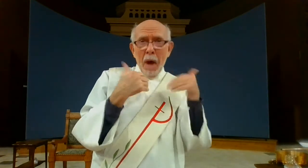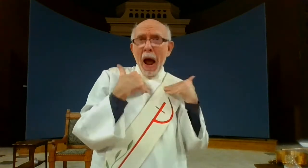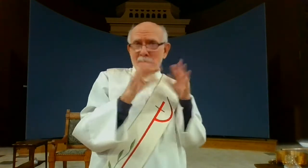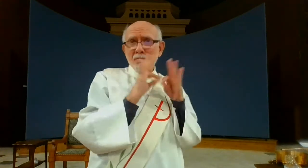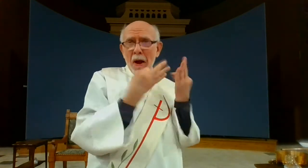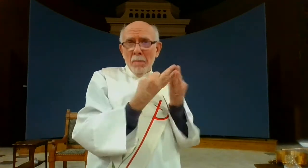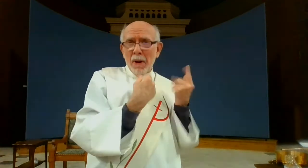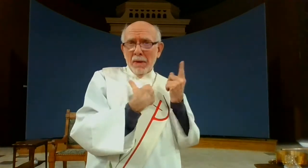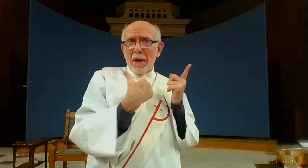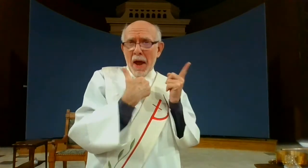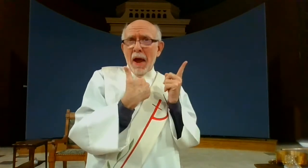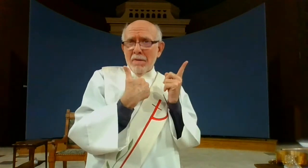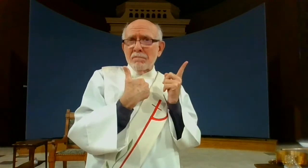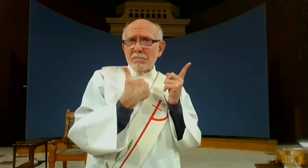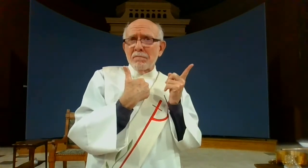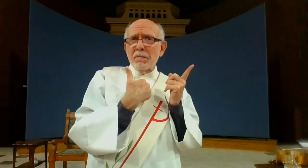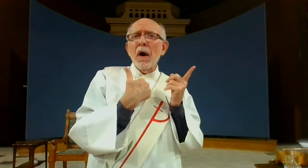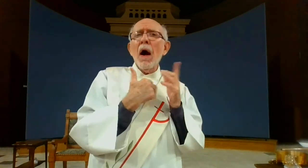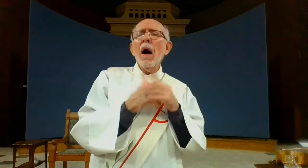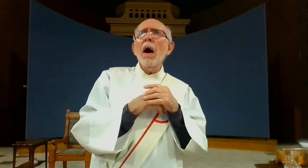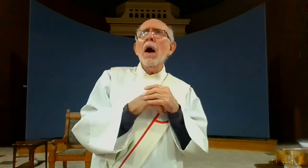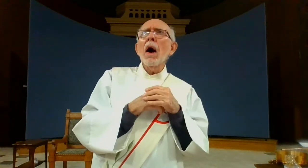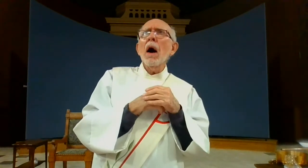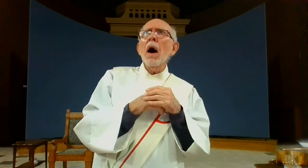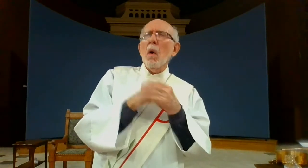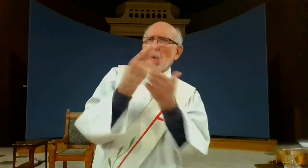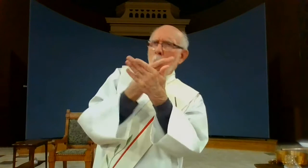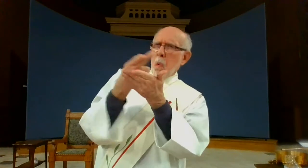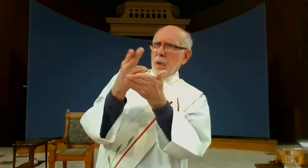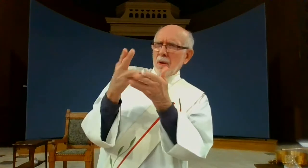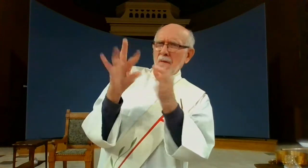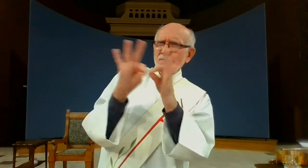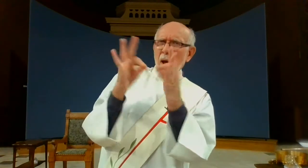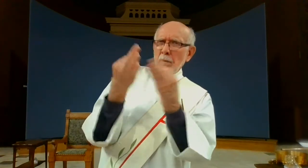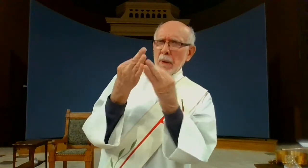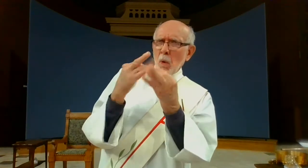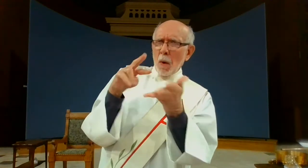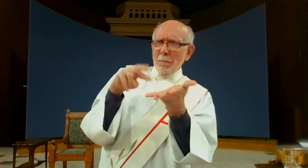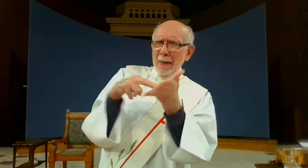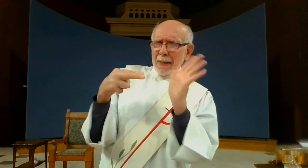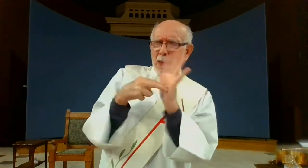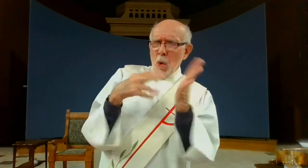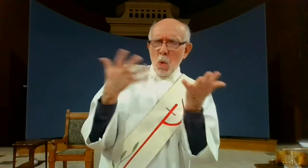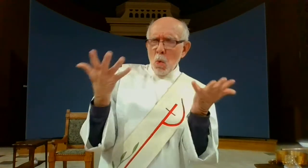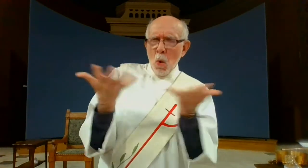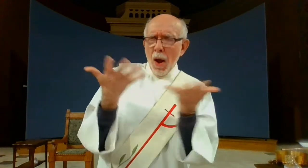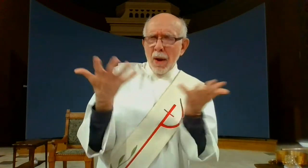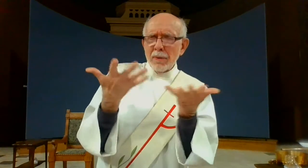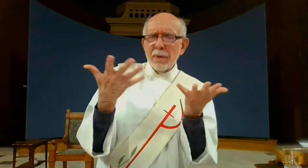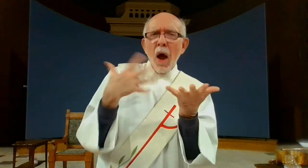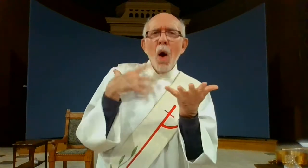When I was growing up, I had my family. But the Holy Family, what does that